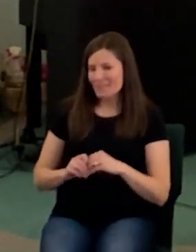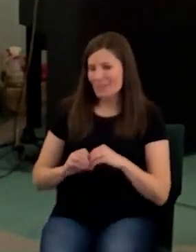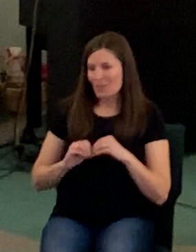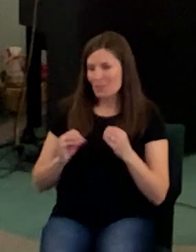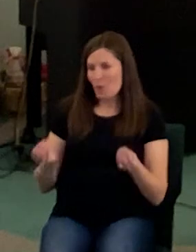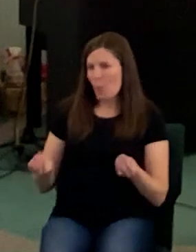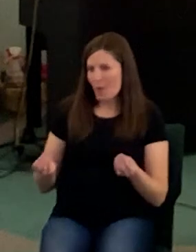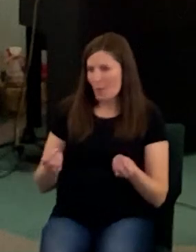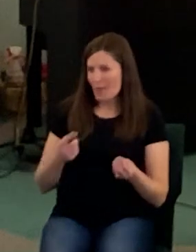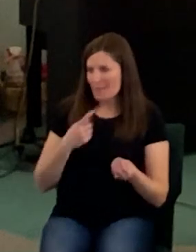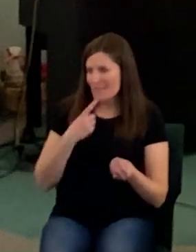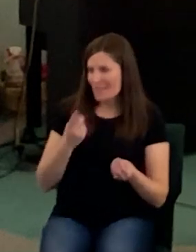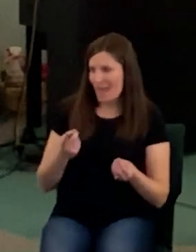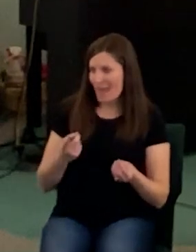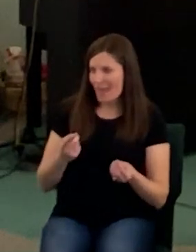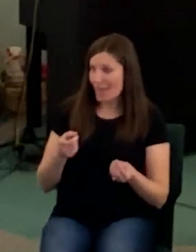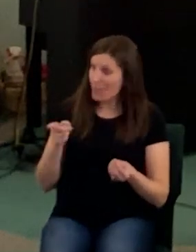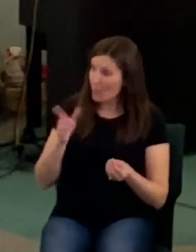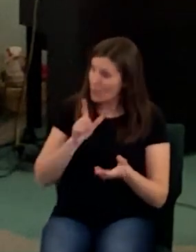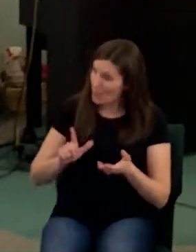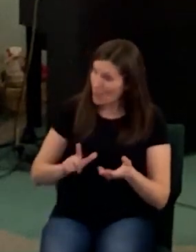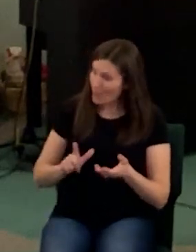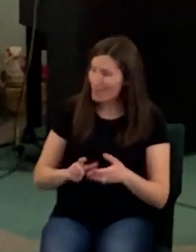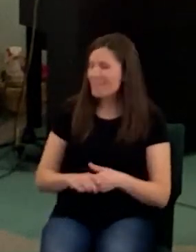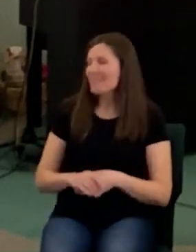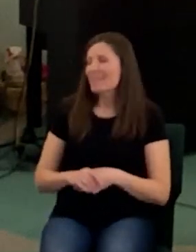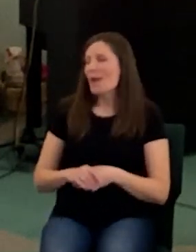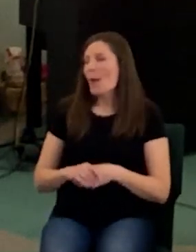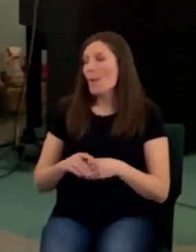and point it out or even ask a question.